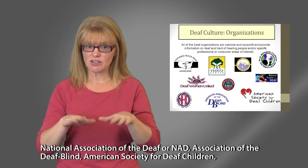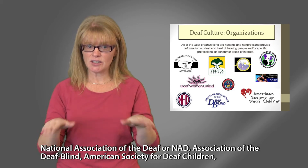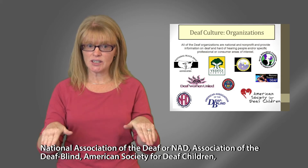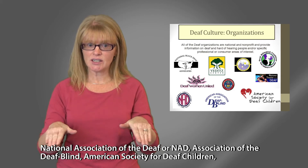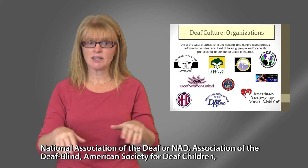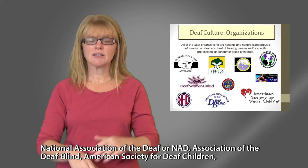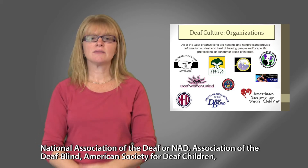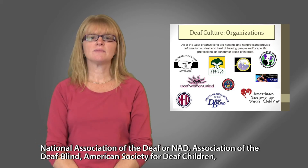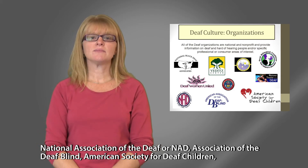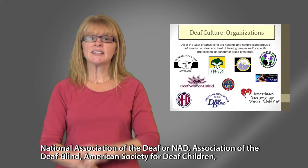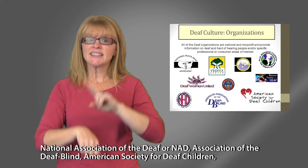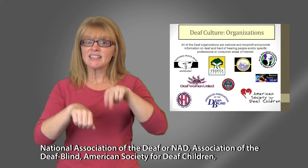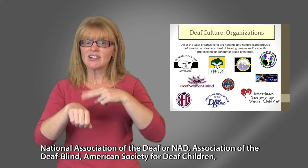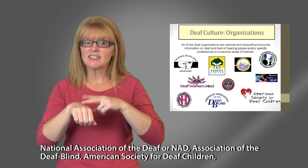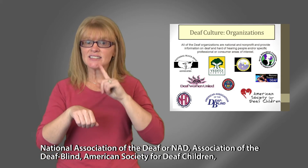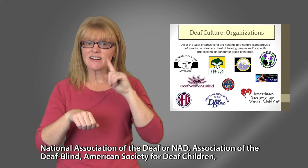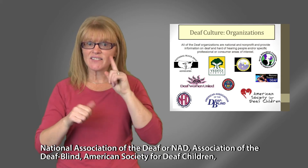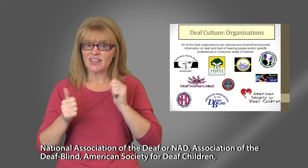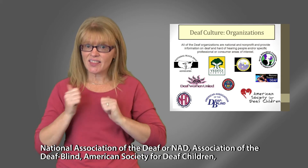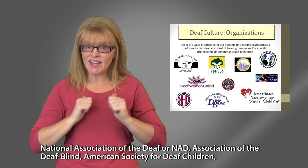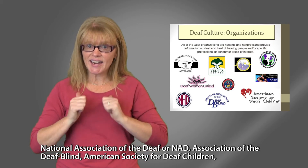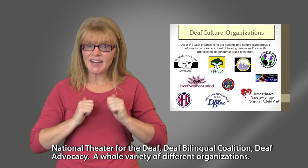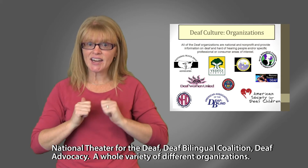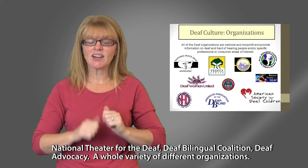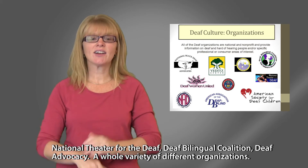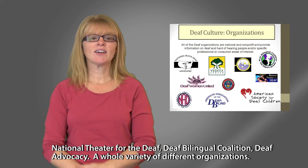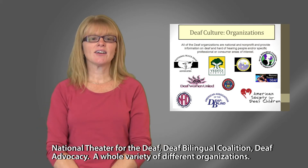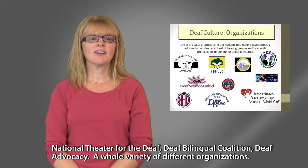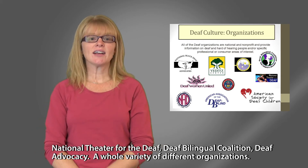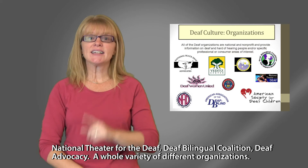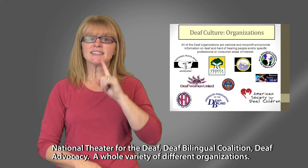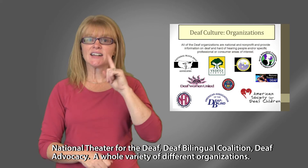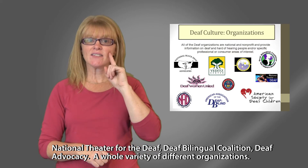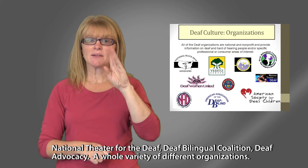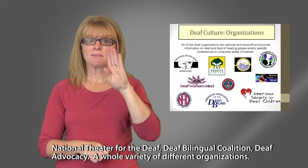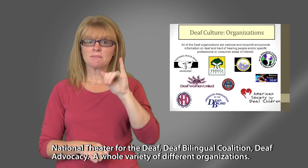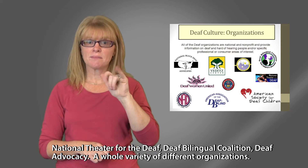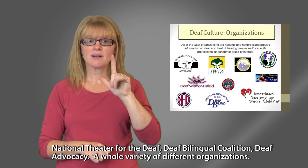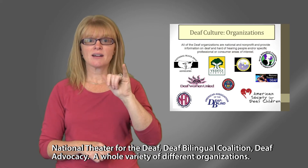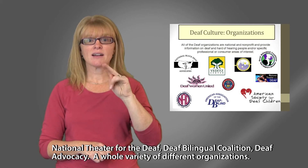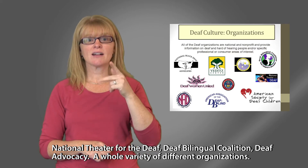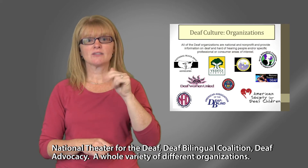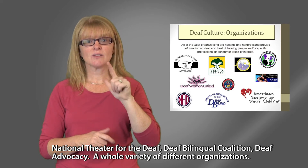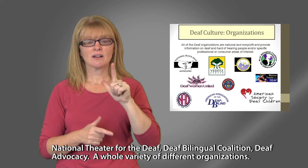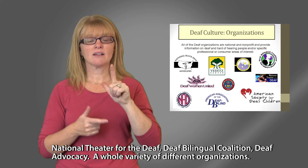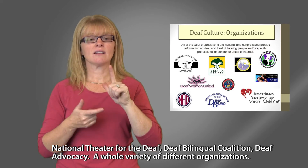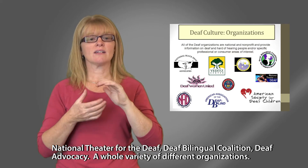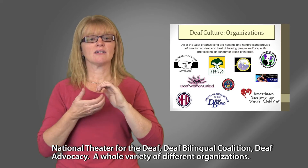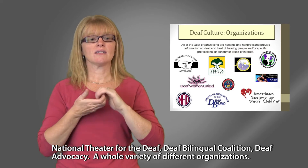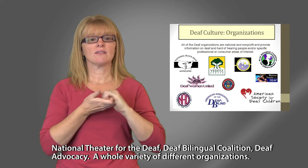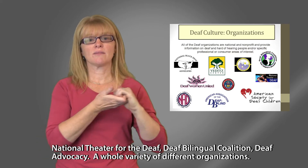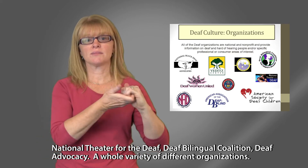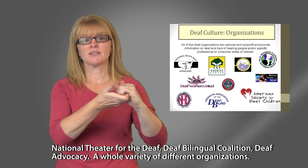Society for Deaf Children, National Theatre of the Deaf, Deaf Bilingual Coalition,